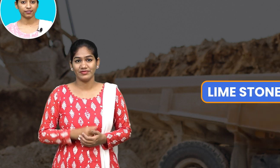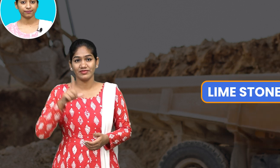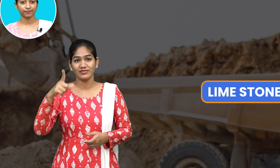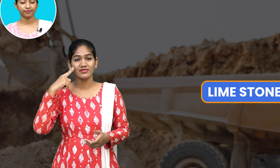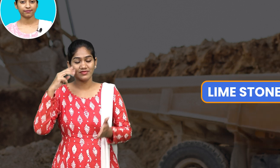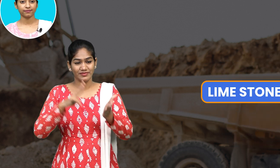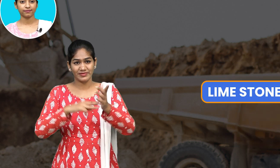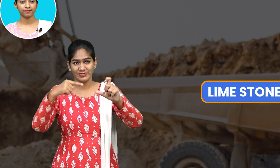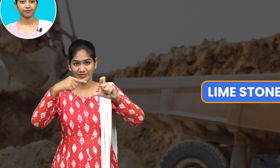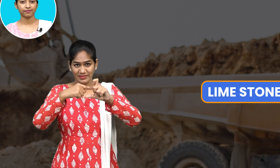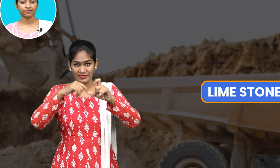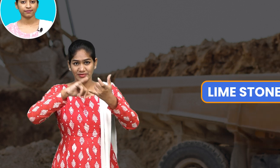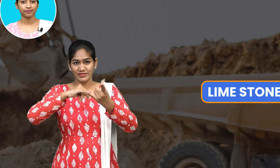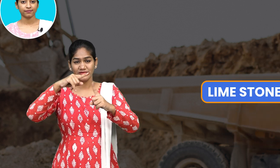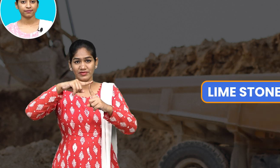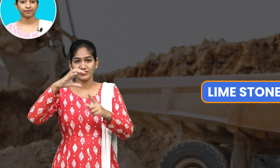Limestone.